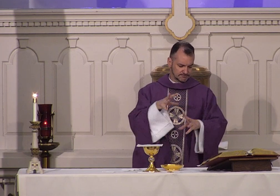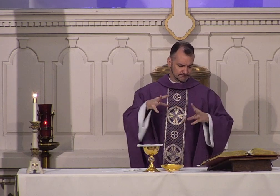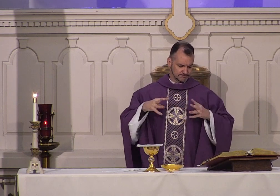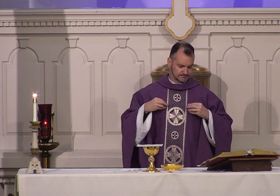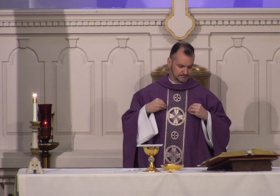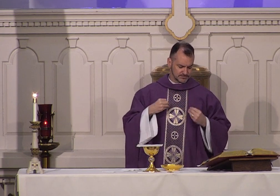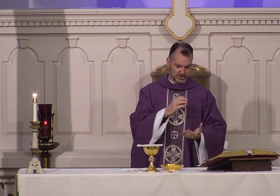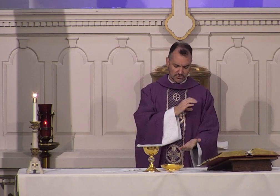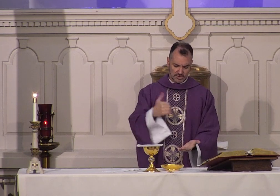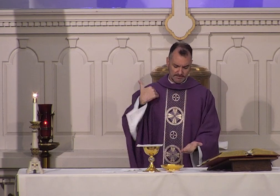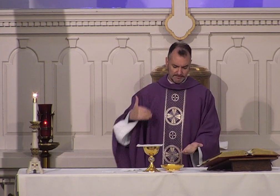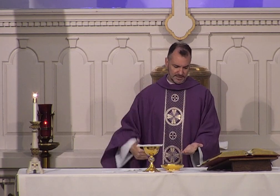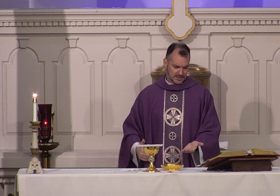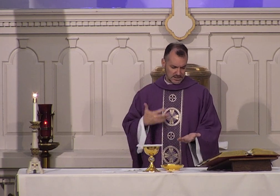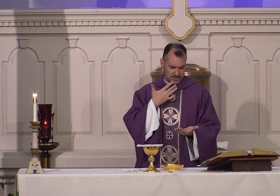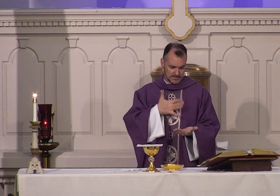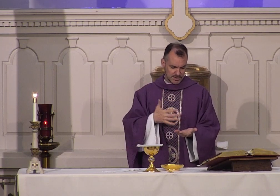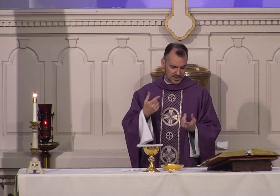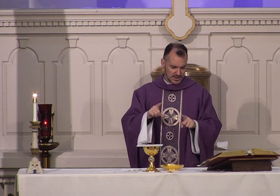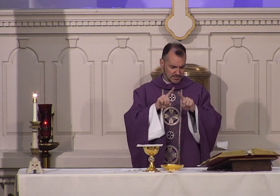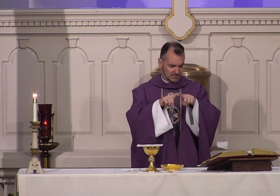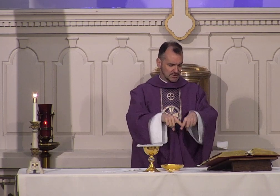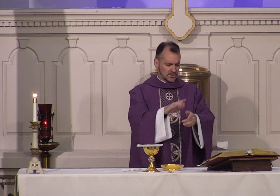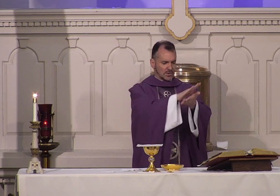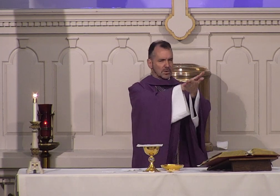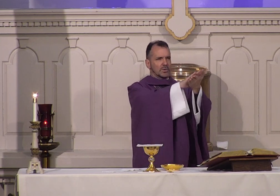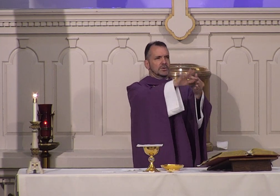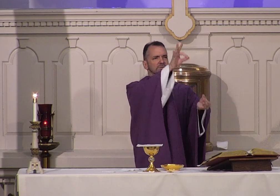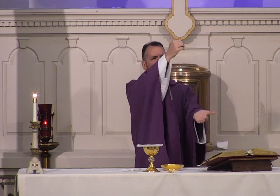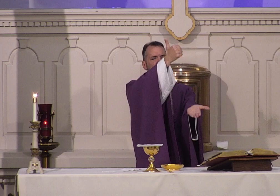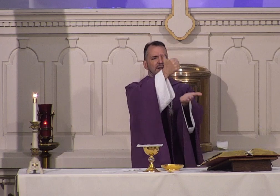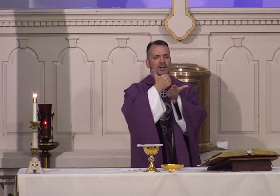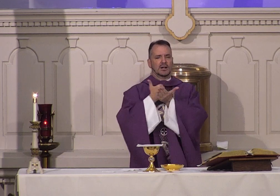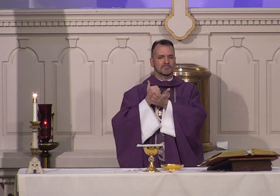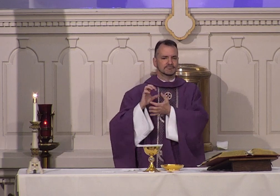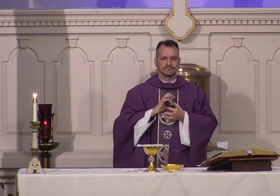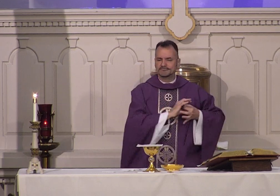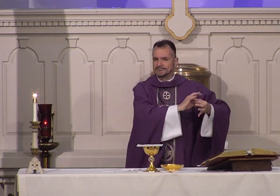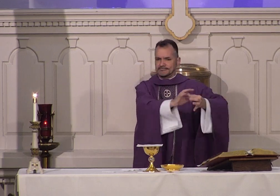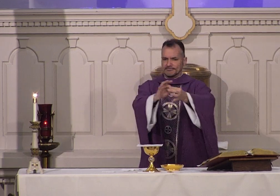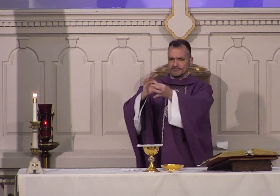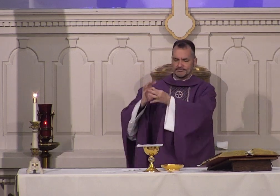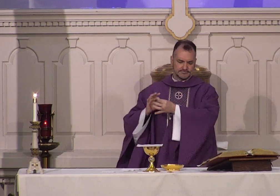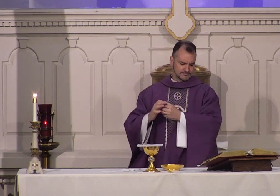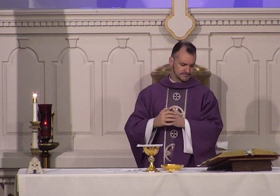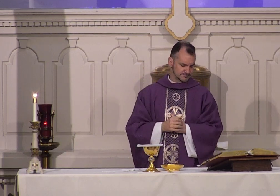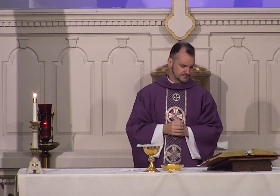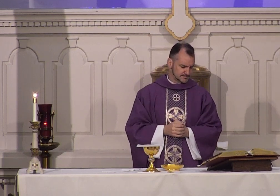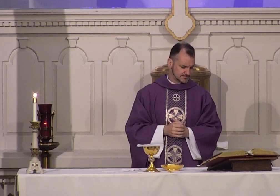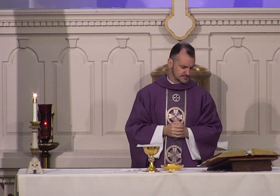that, partaking of the body and blood of Christ, we may be gathered into one by the Holy Spirit.